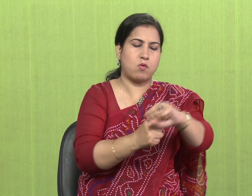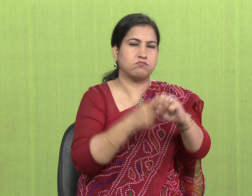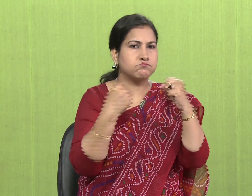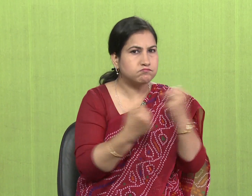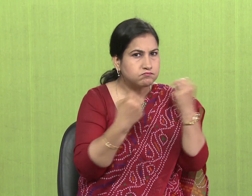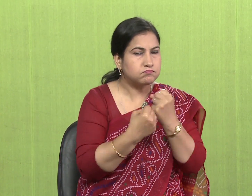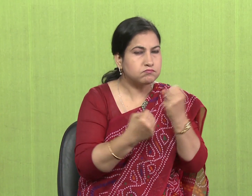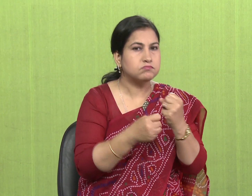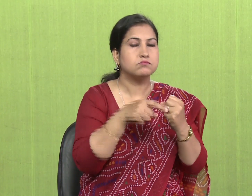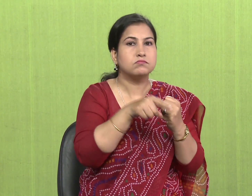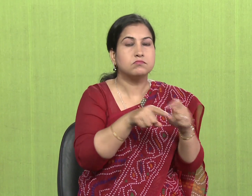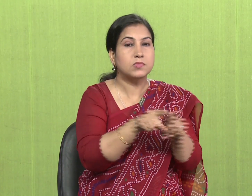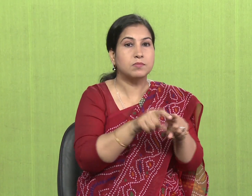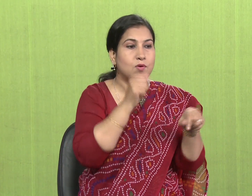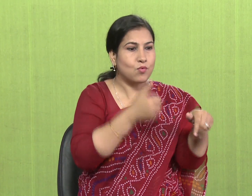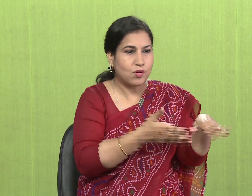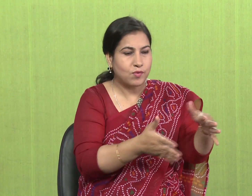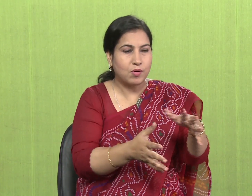Its streams and rivers dried up,